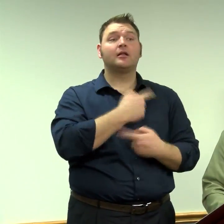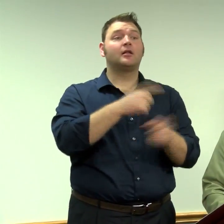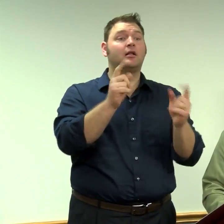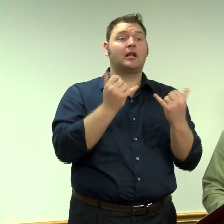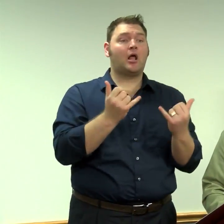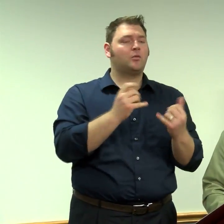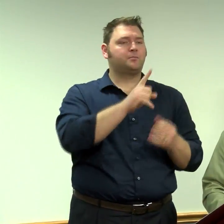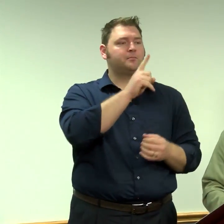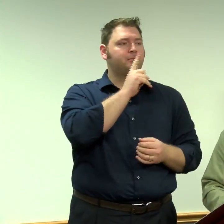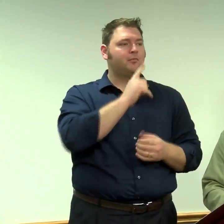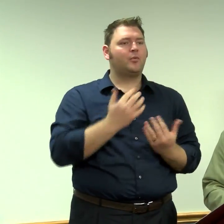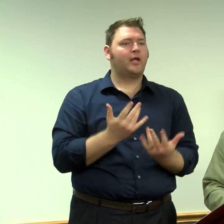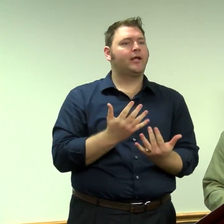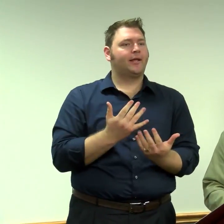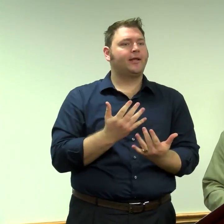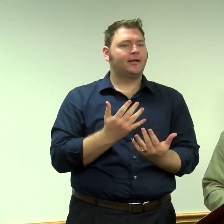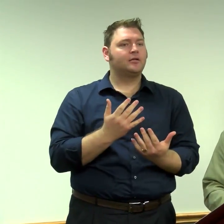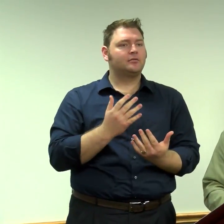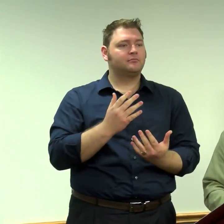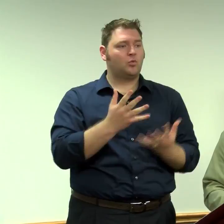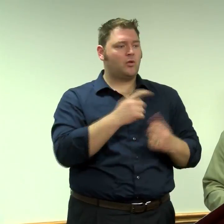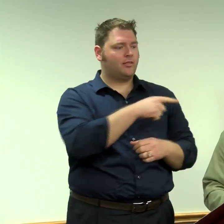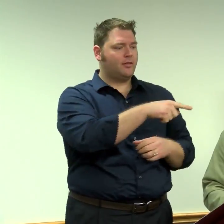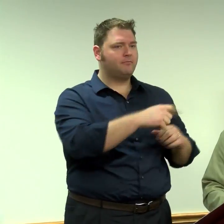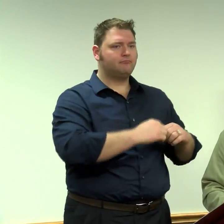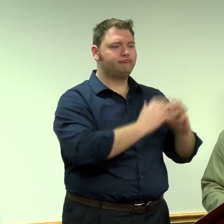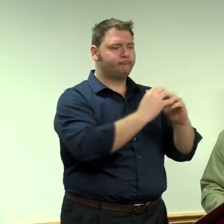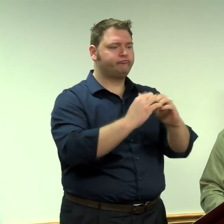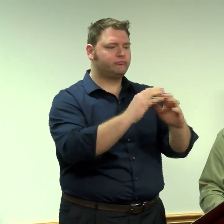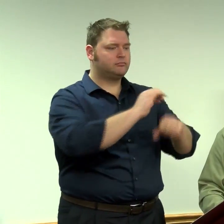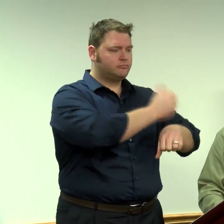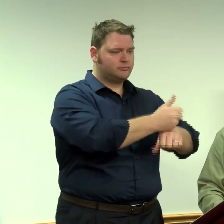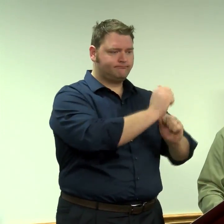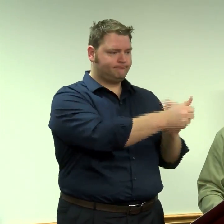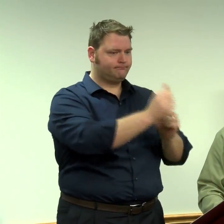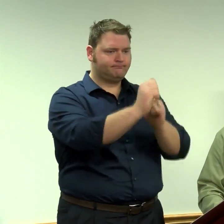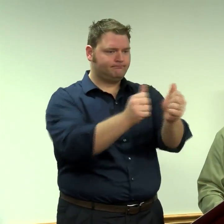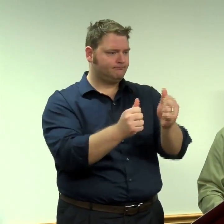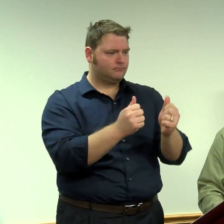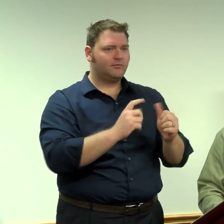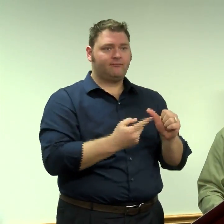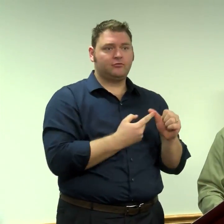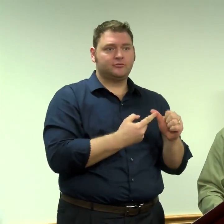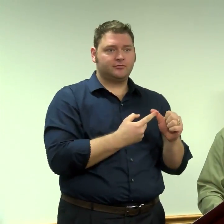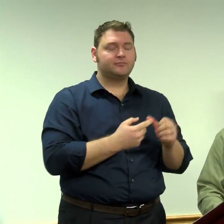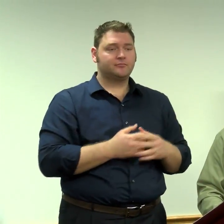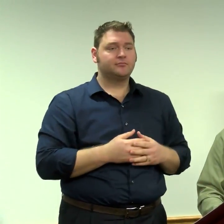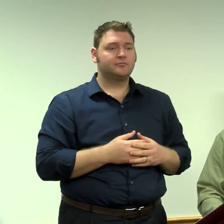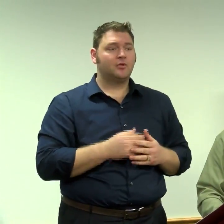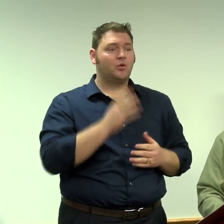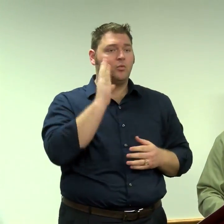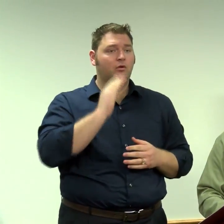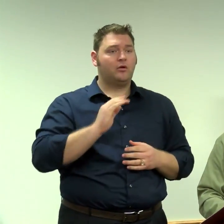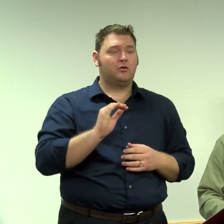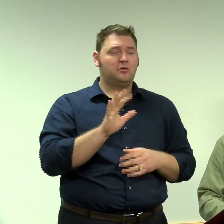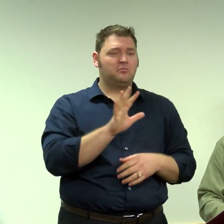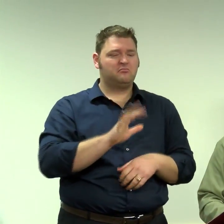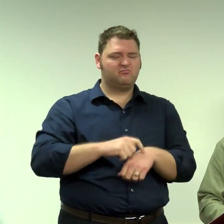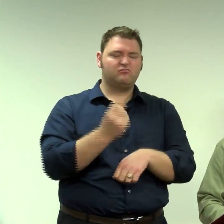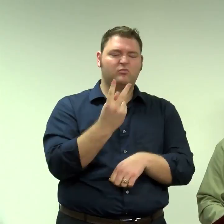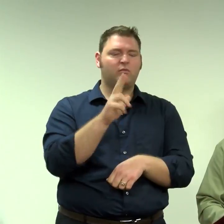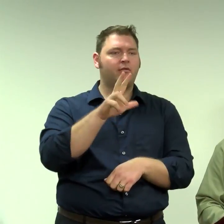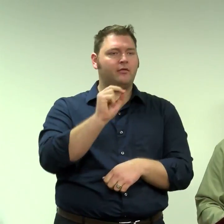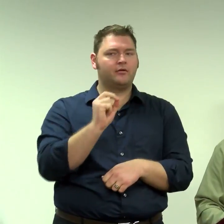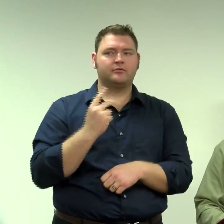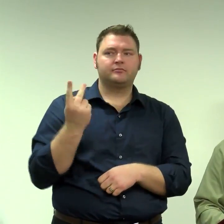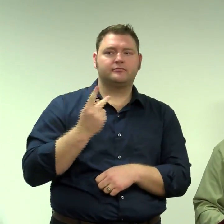first, and then I'll be meeting also with County Judge Ed Emmett sometime around 12:30, where we'll make a